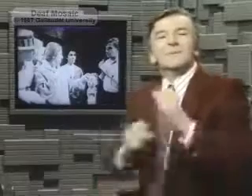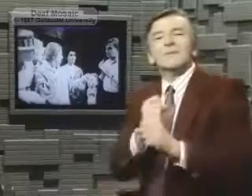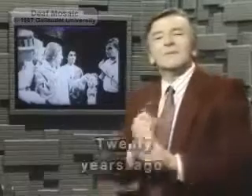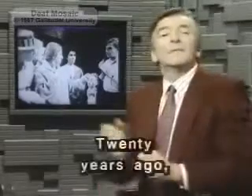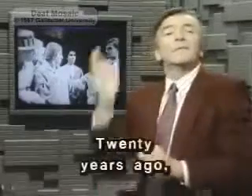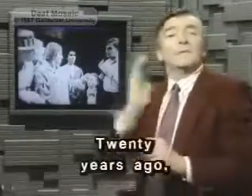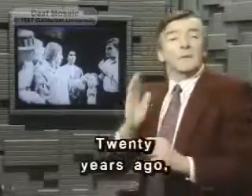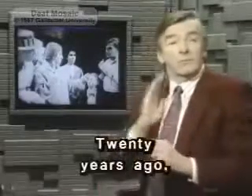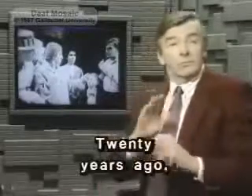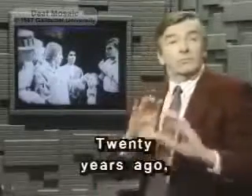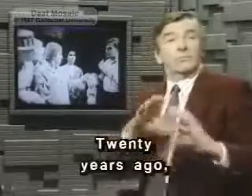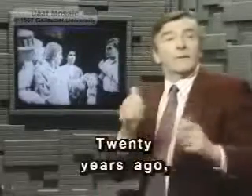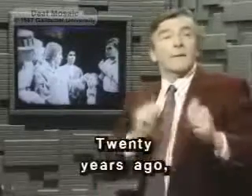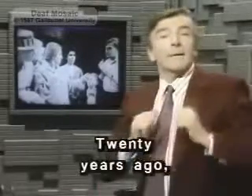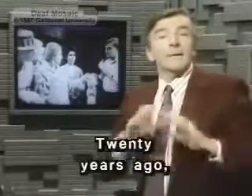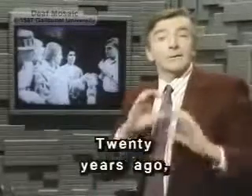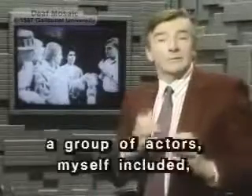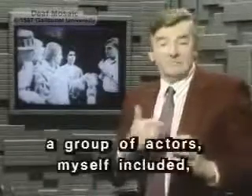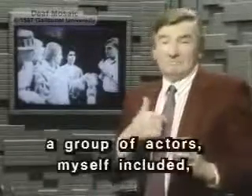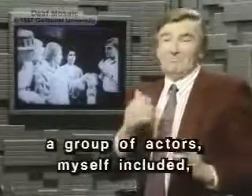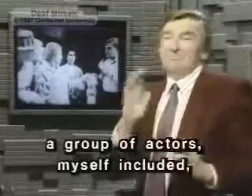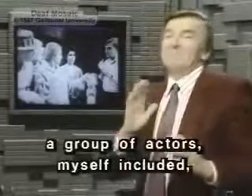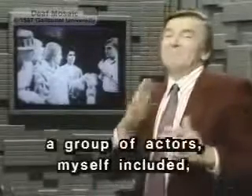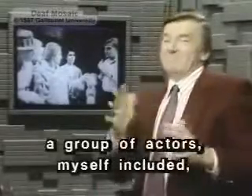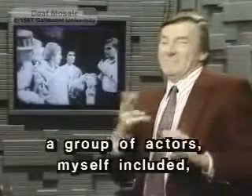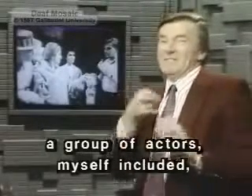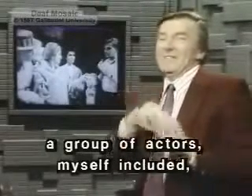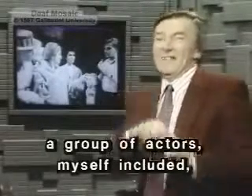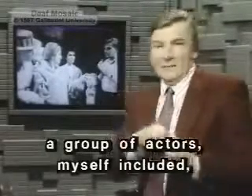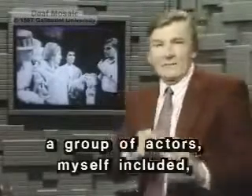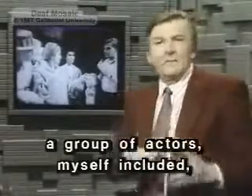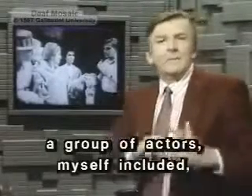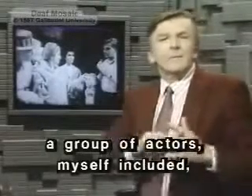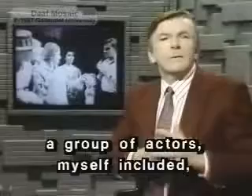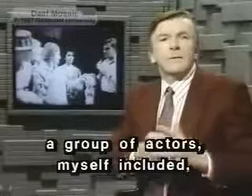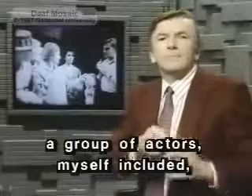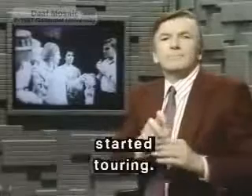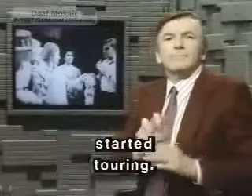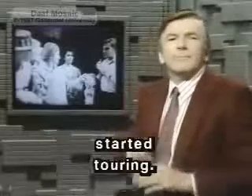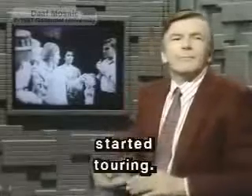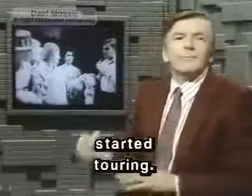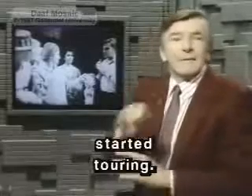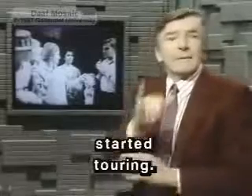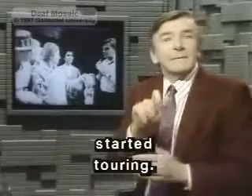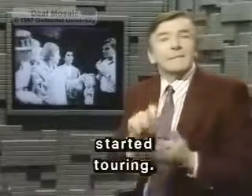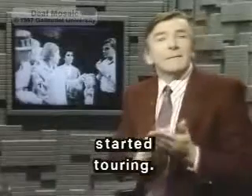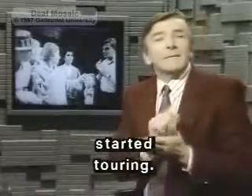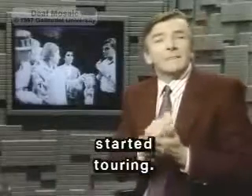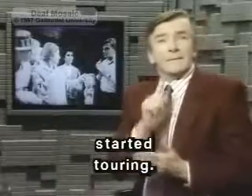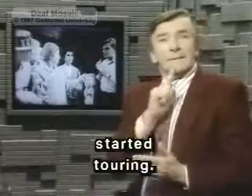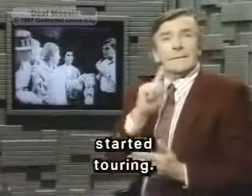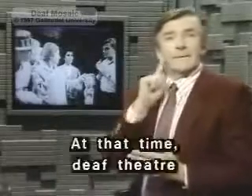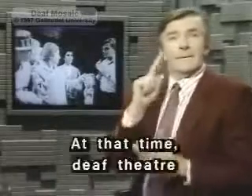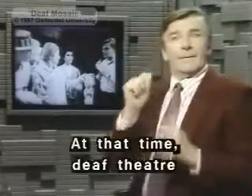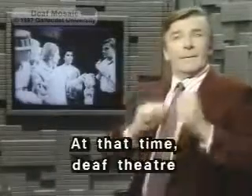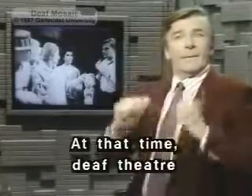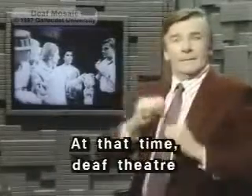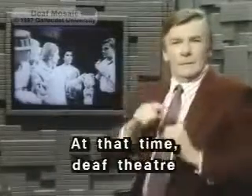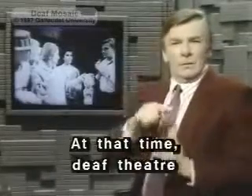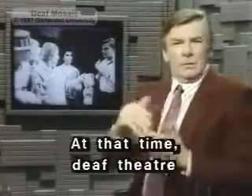Twenty years ago, a group of actors, myself included, started touring. At that time, that theater